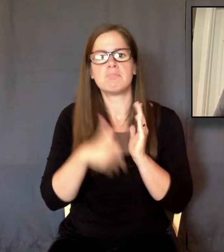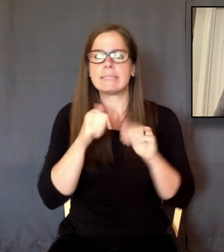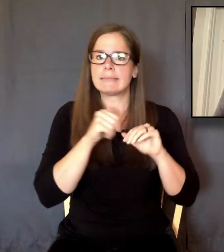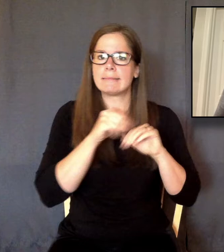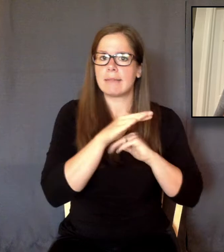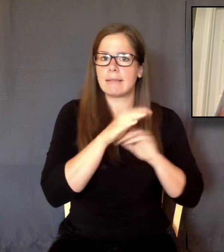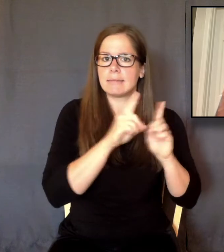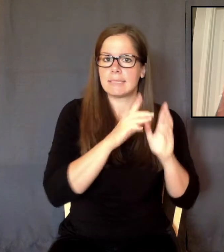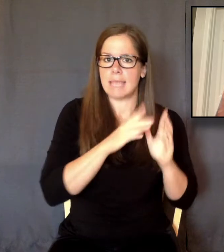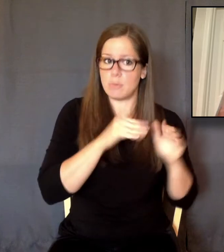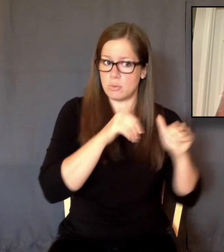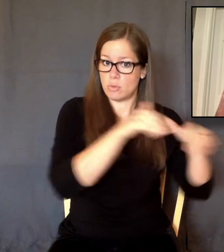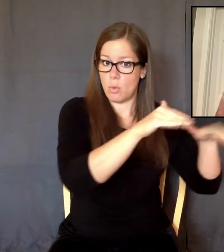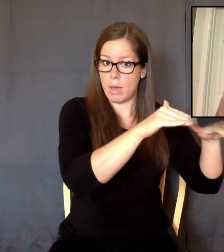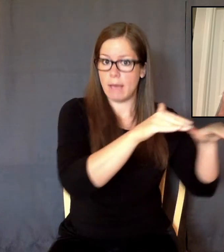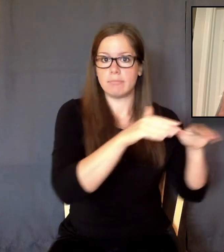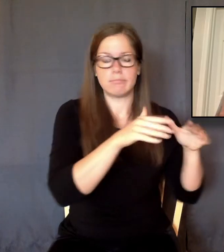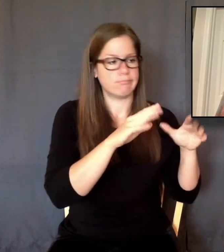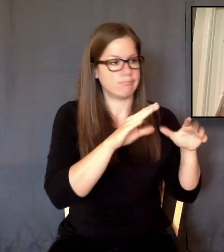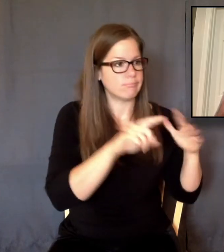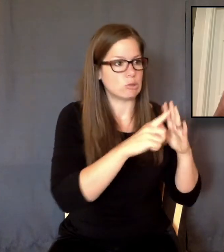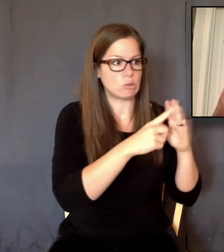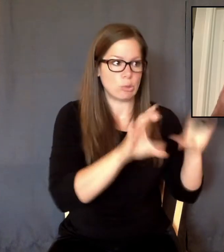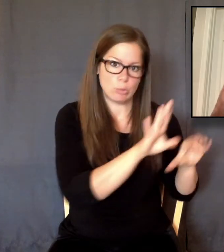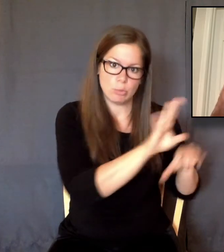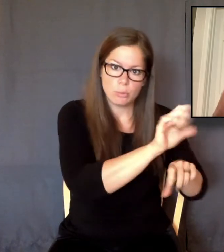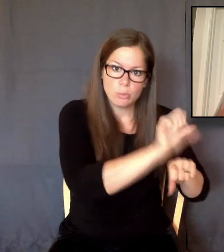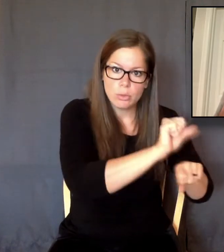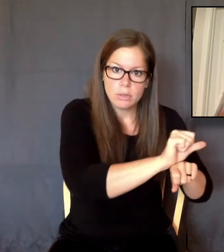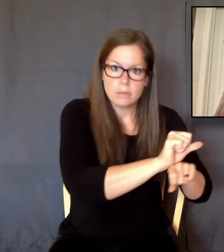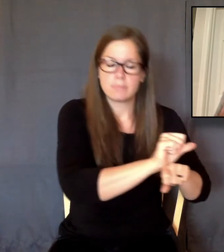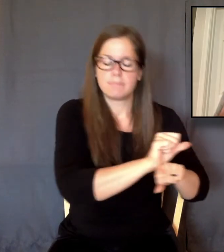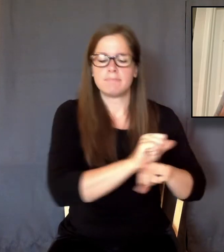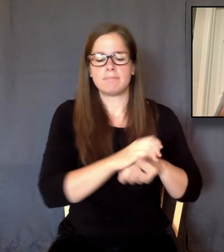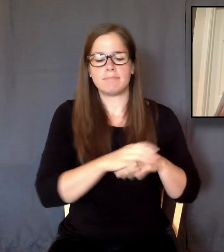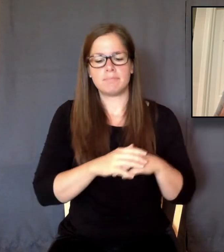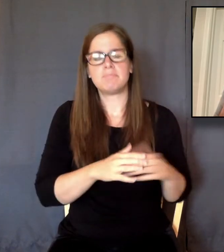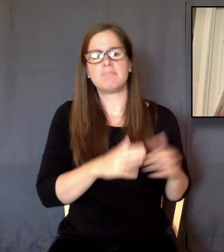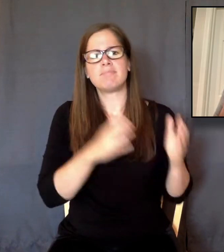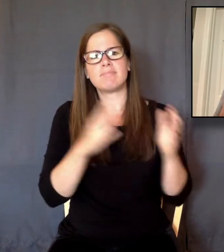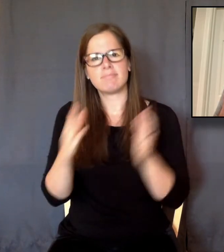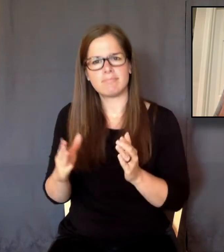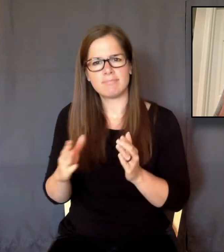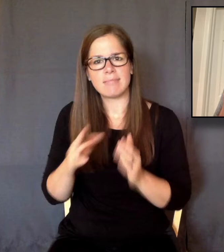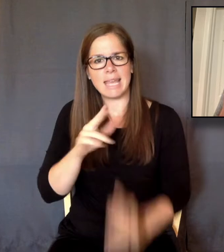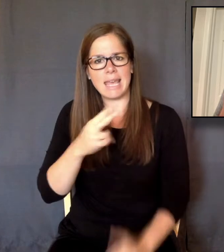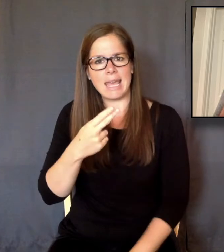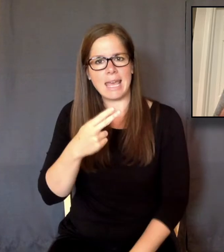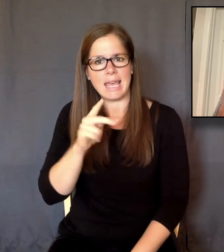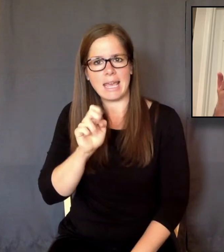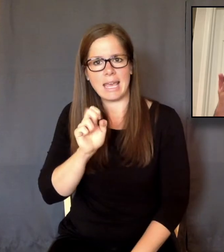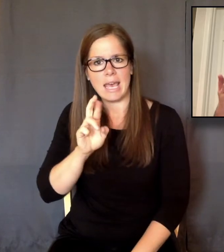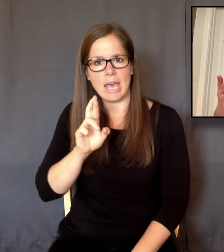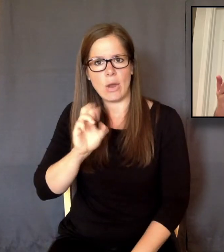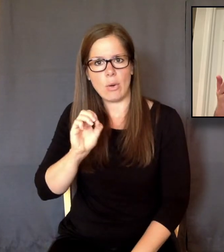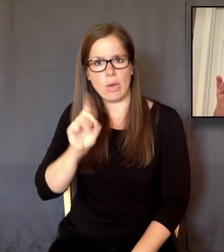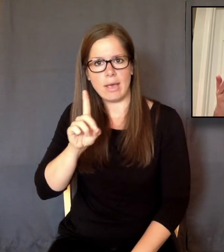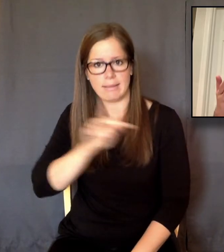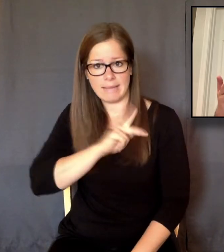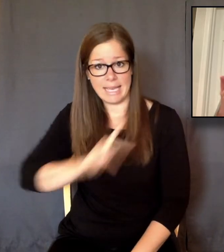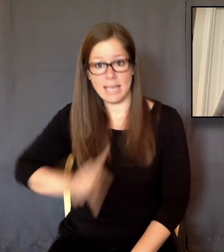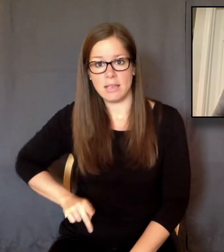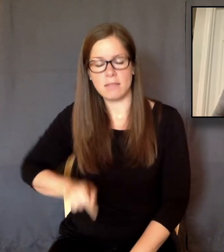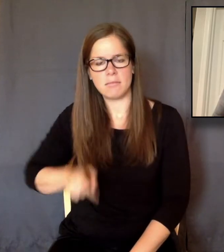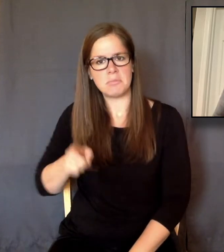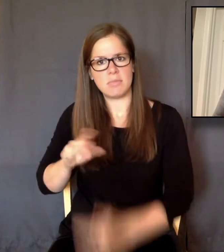Herod himself is perplexed by Jesus having already had John beheaded, and people are saying John was